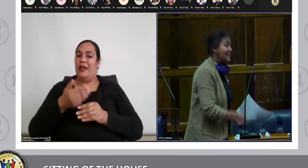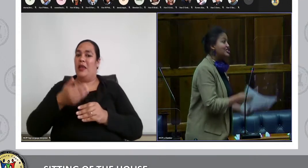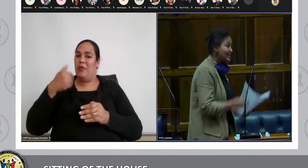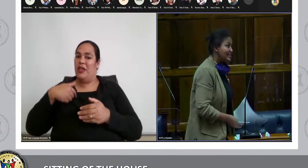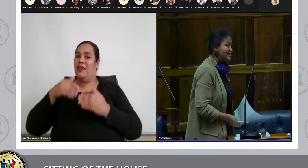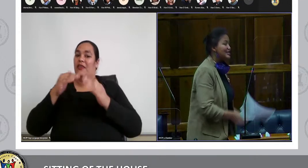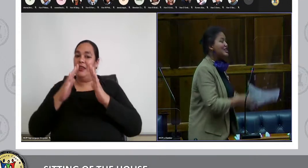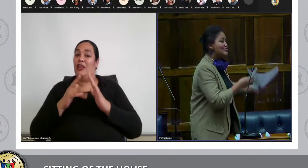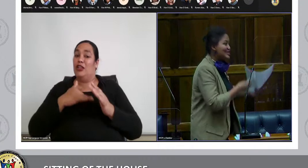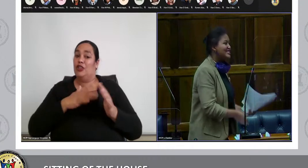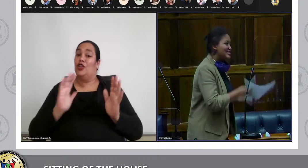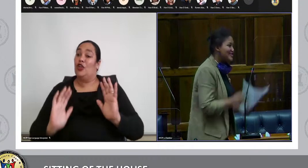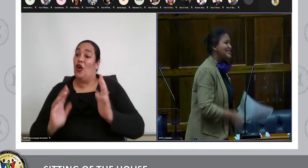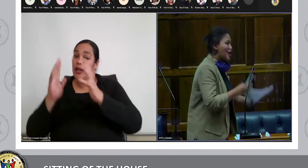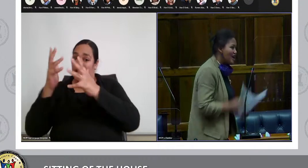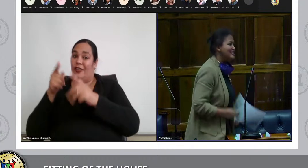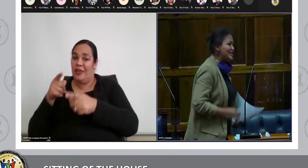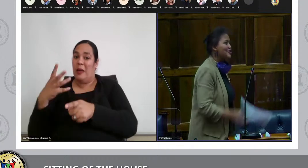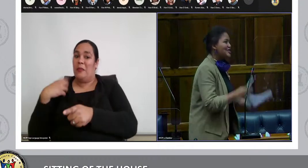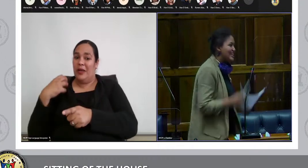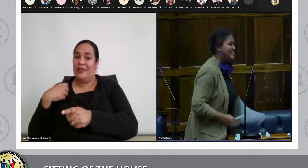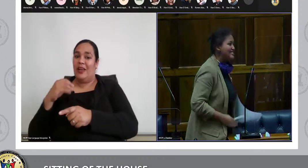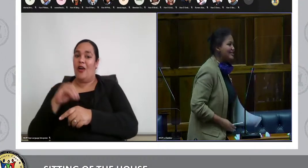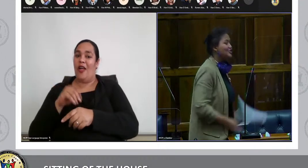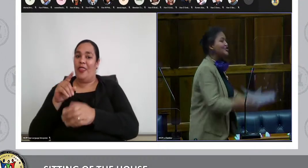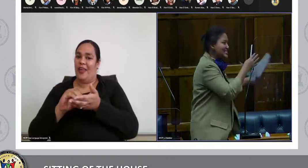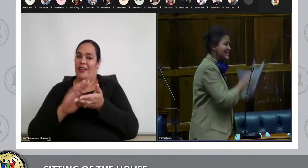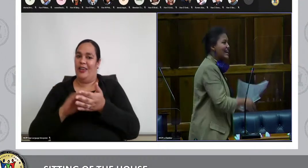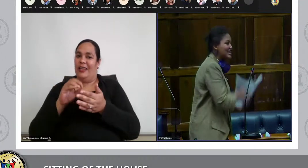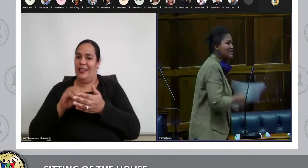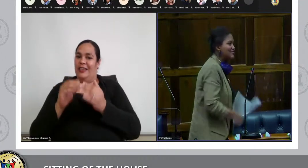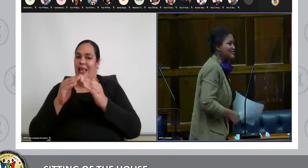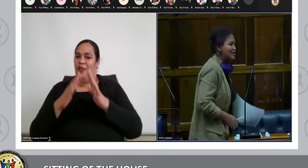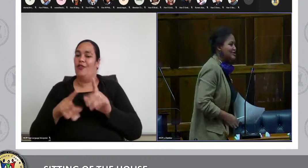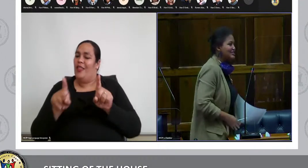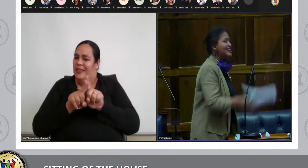she congratulated Minister Mania on record in this House for the